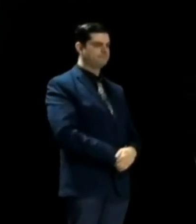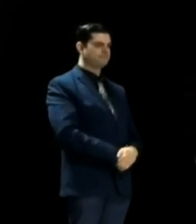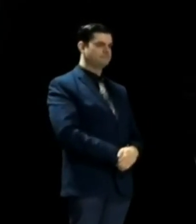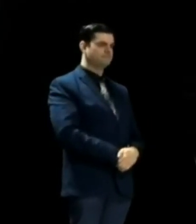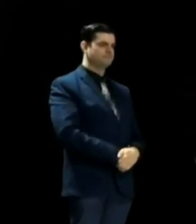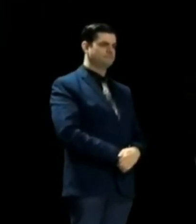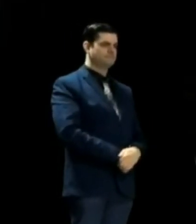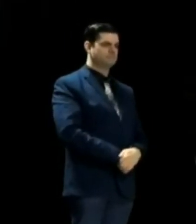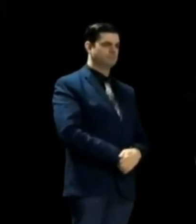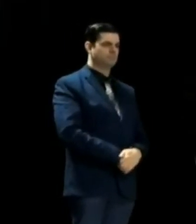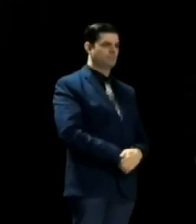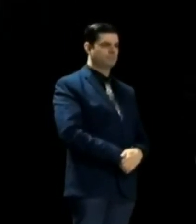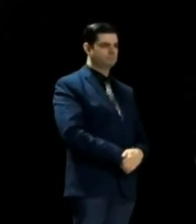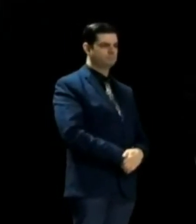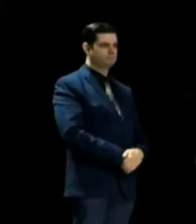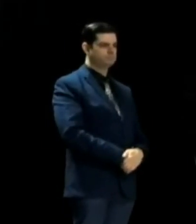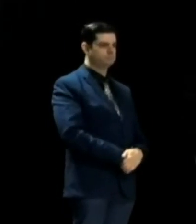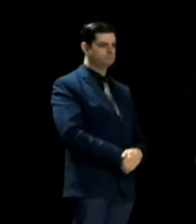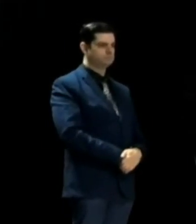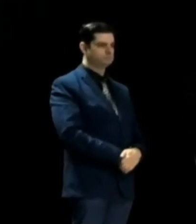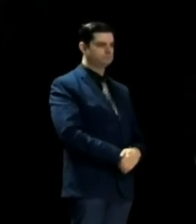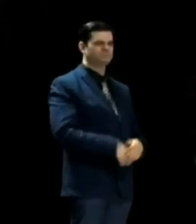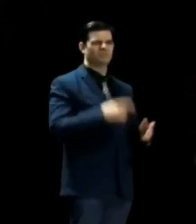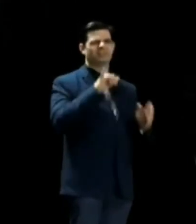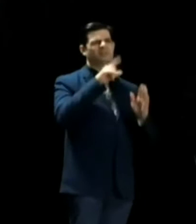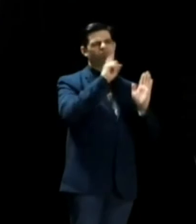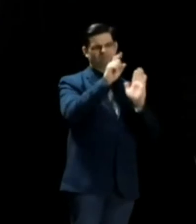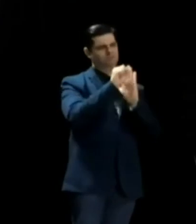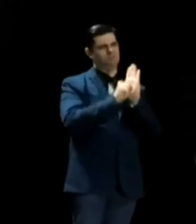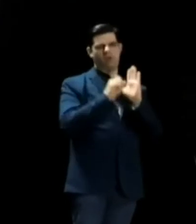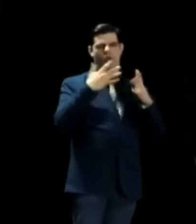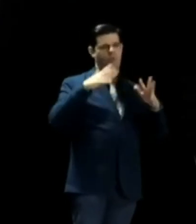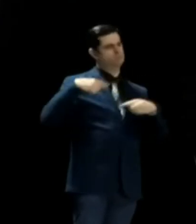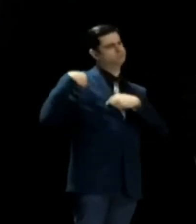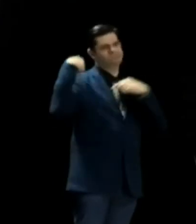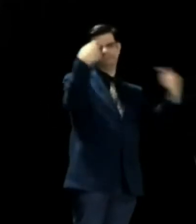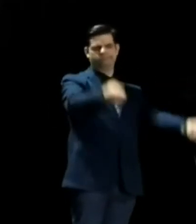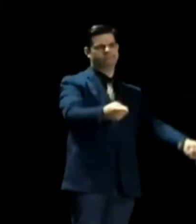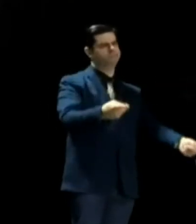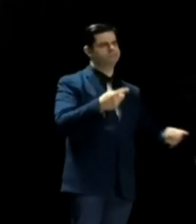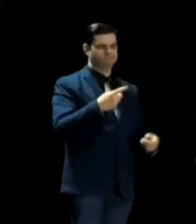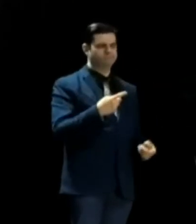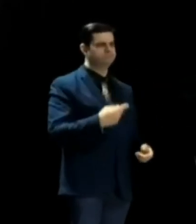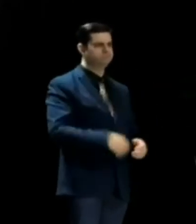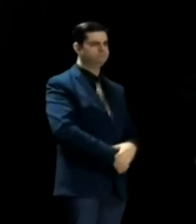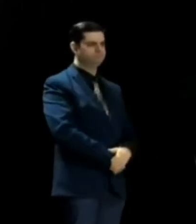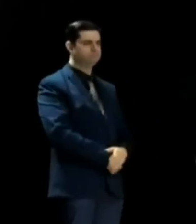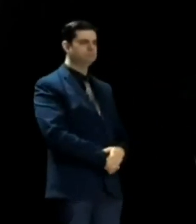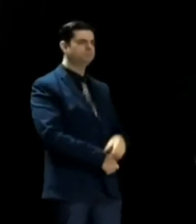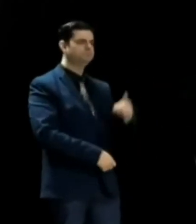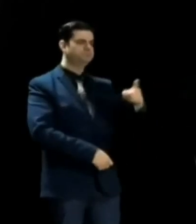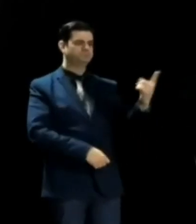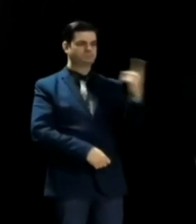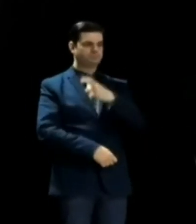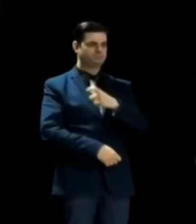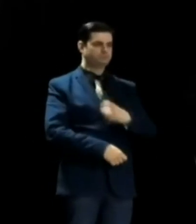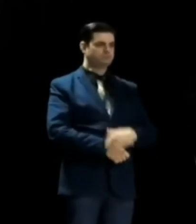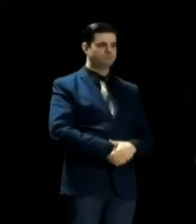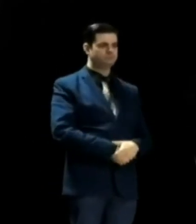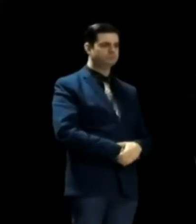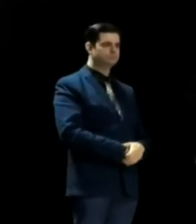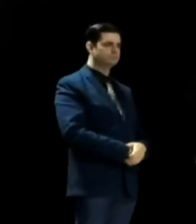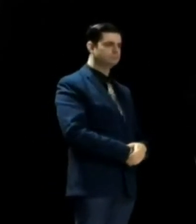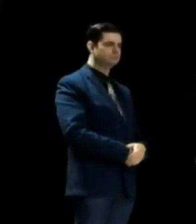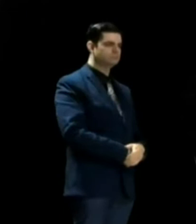already done in this space. How do you envision this logistically working? Conversations over like a Zoom app once a